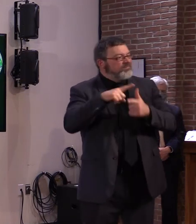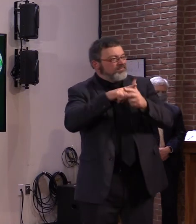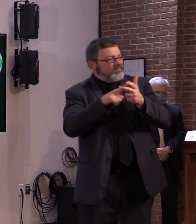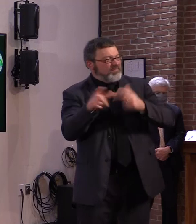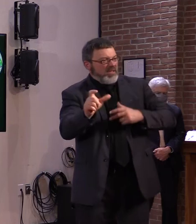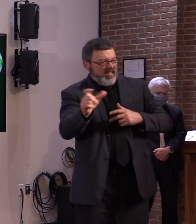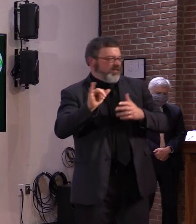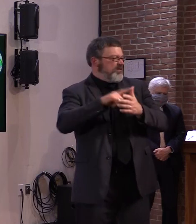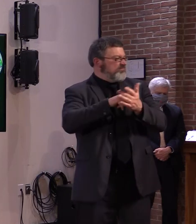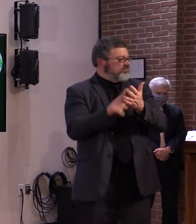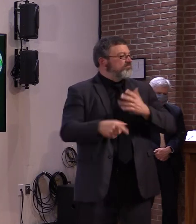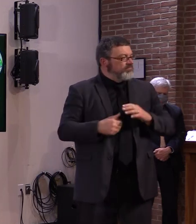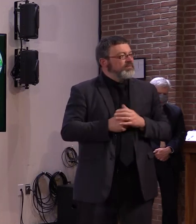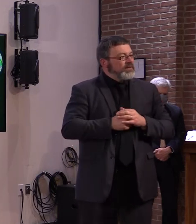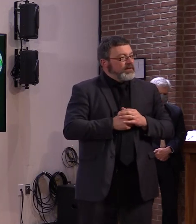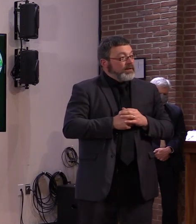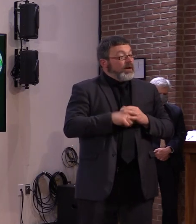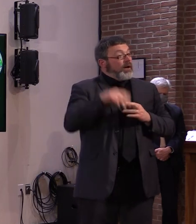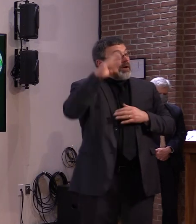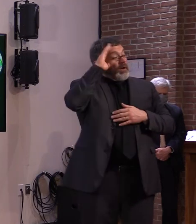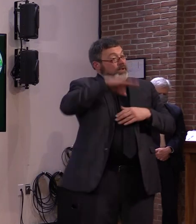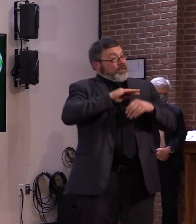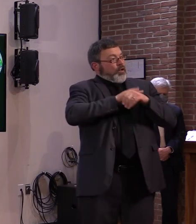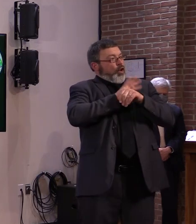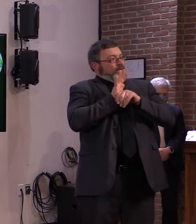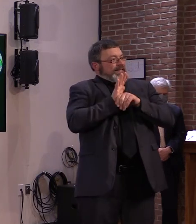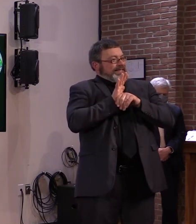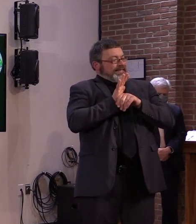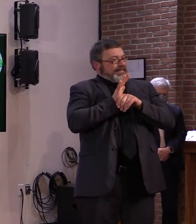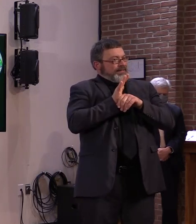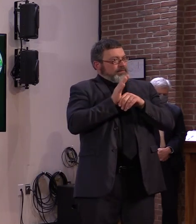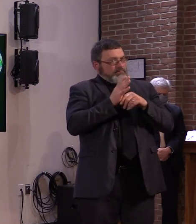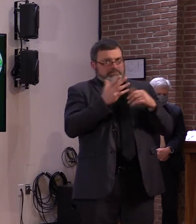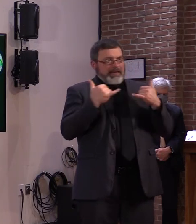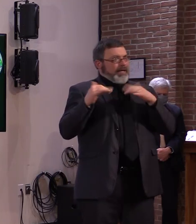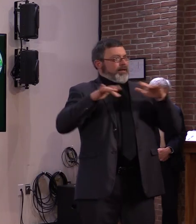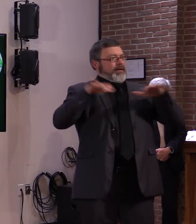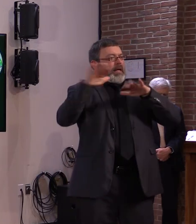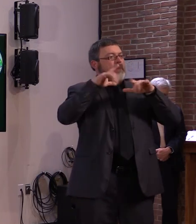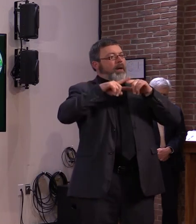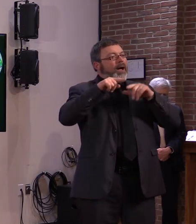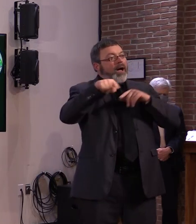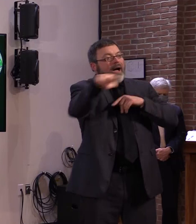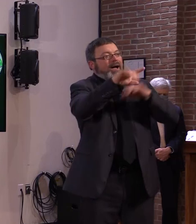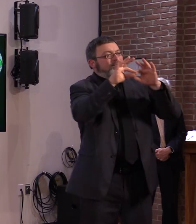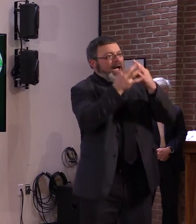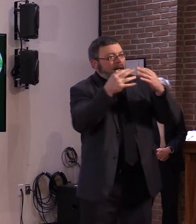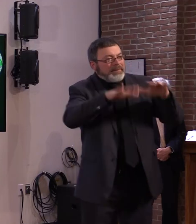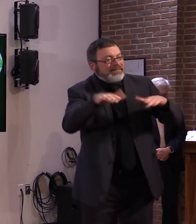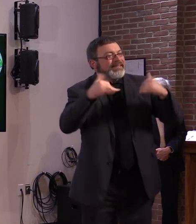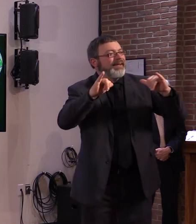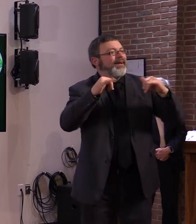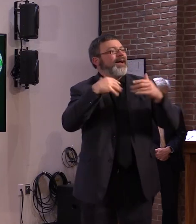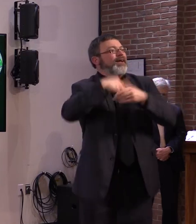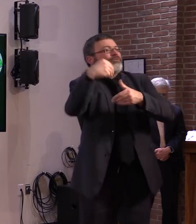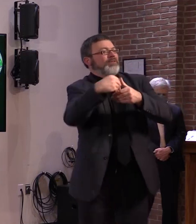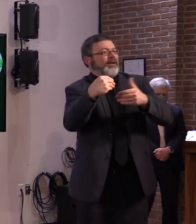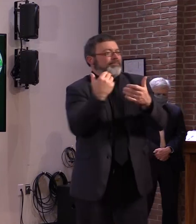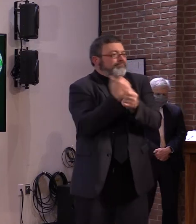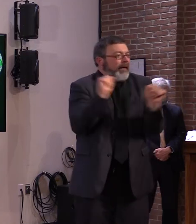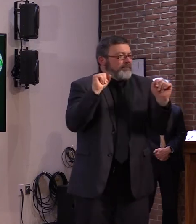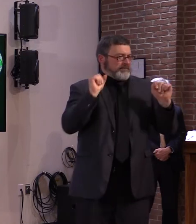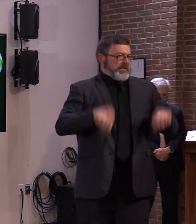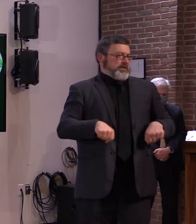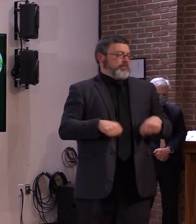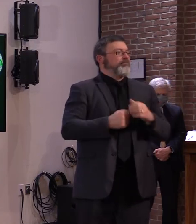unprecedented global pandemic, our students had fun playing in the snow with their friends at school. It's important to remember that in-person